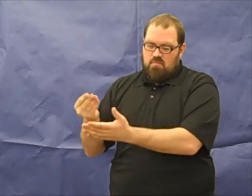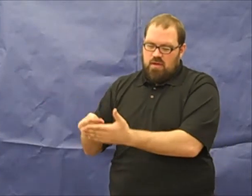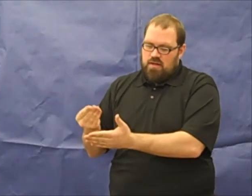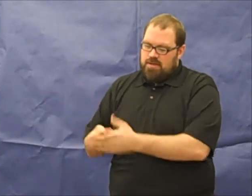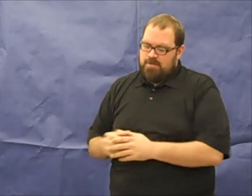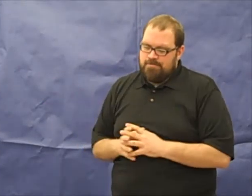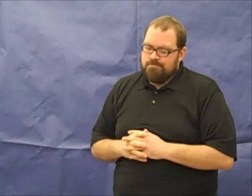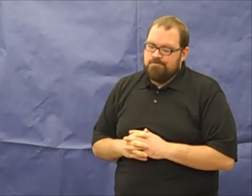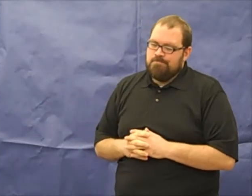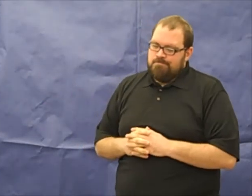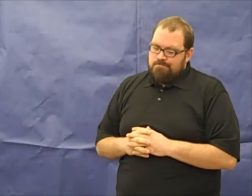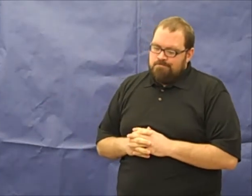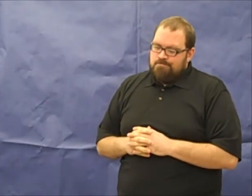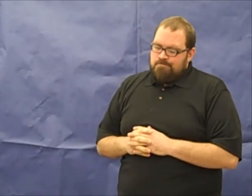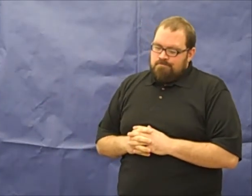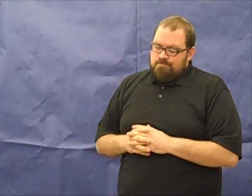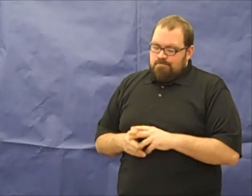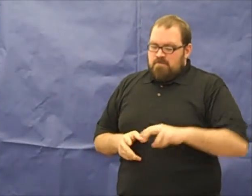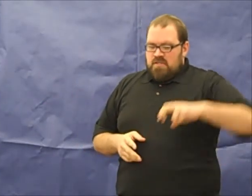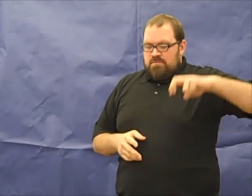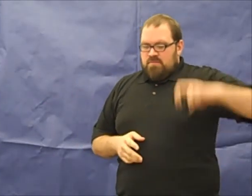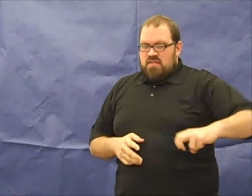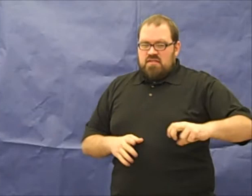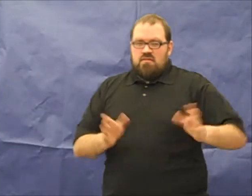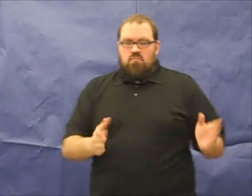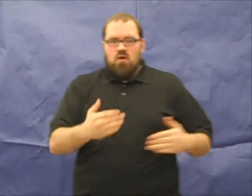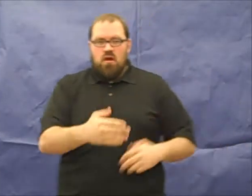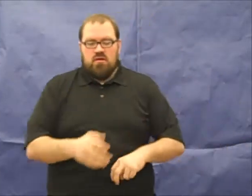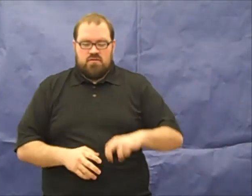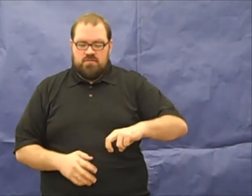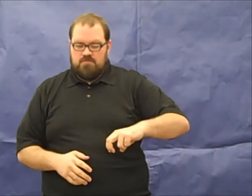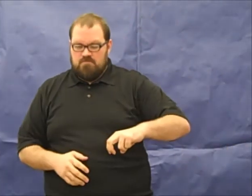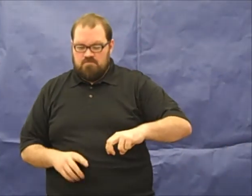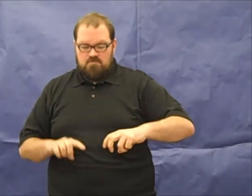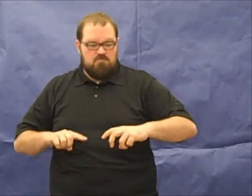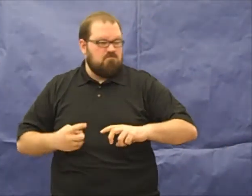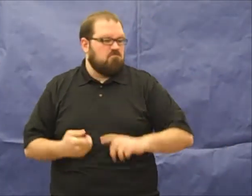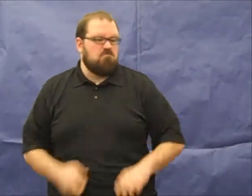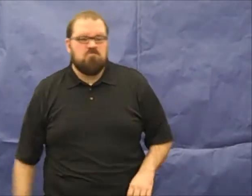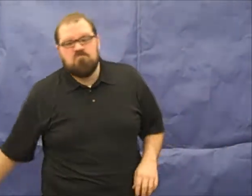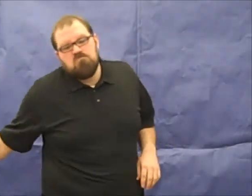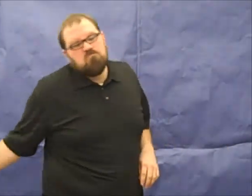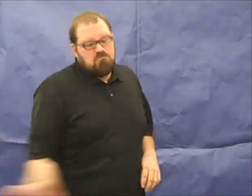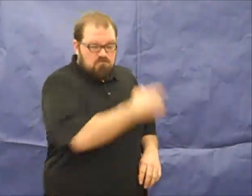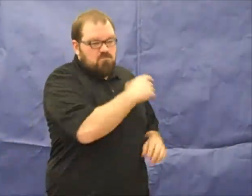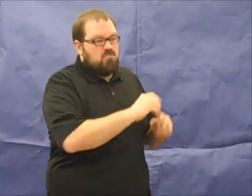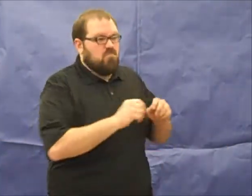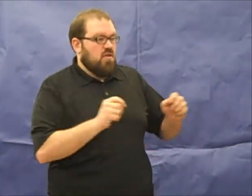sits precariously on a crate and knocks it across the room, where it shatters against the